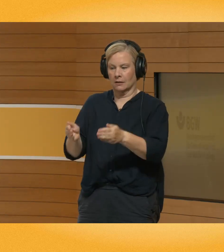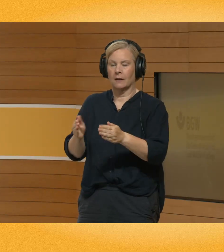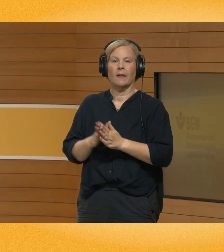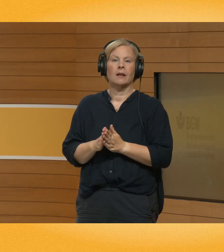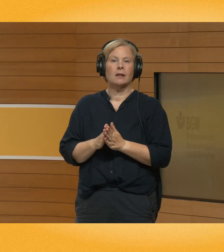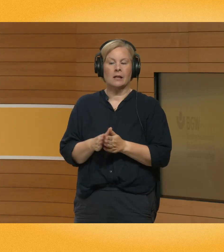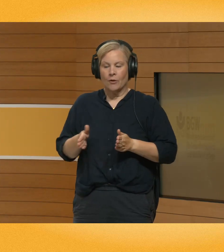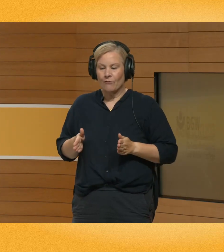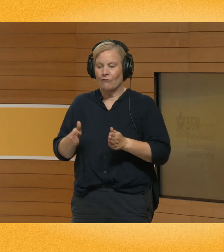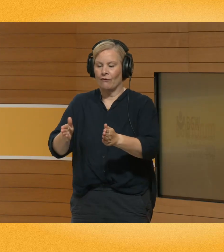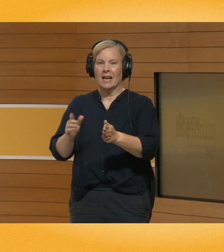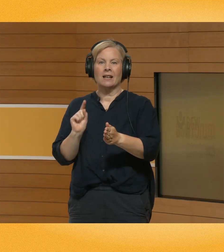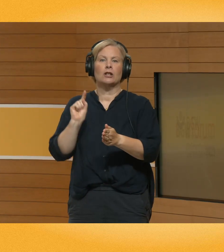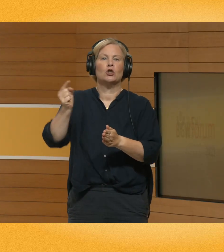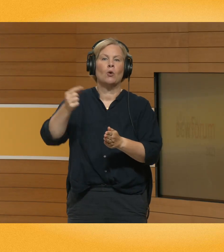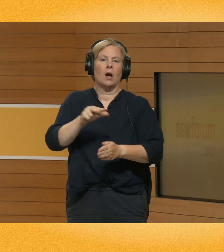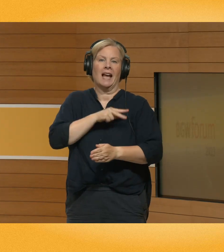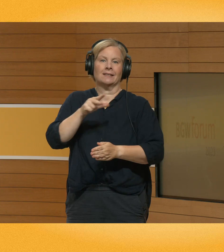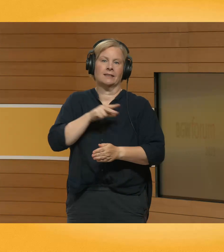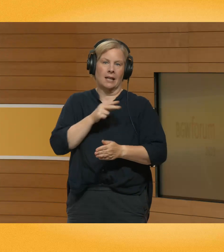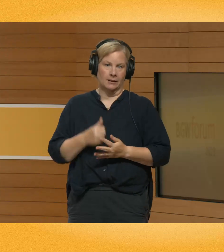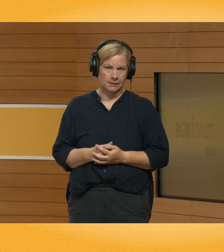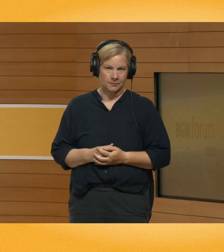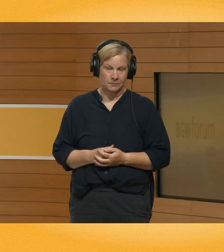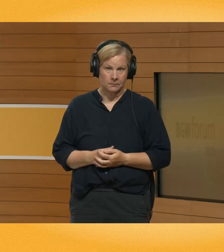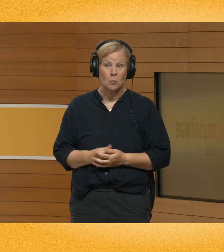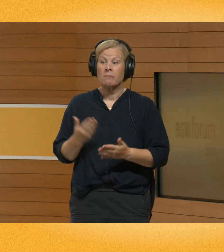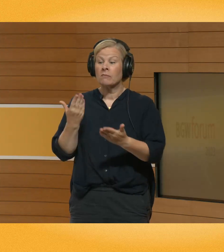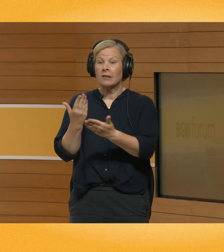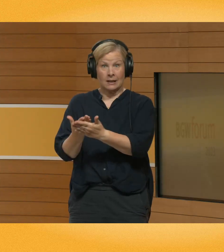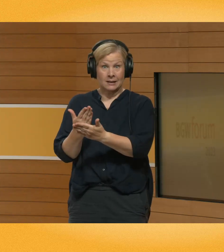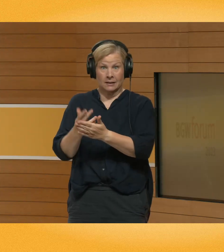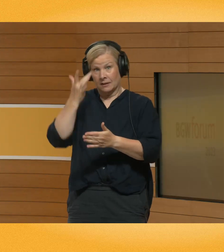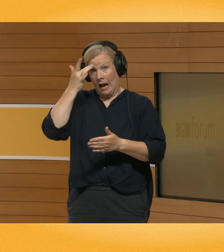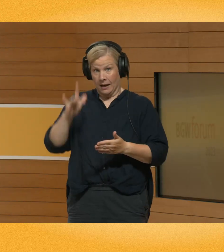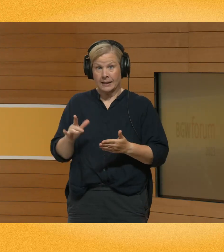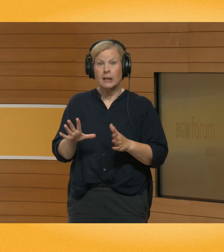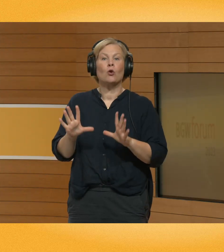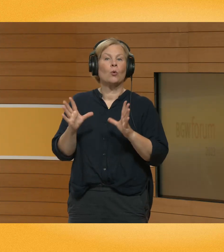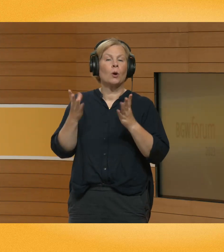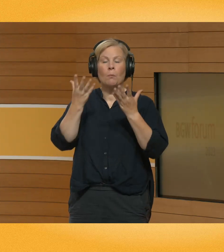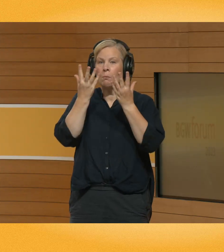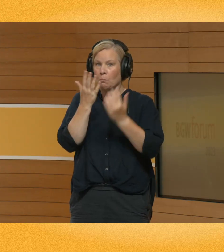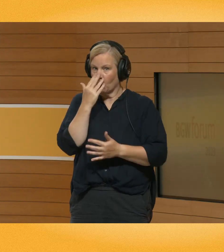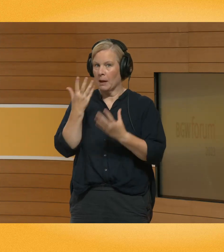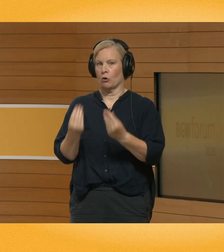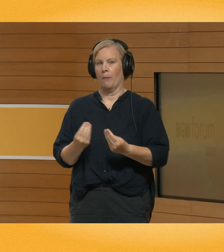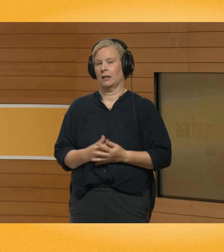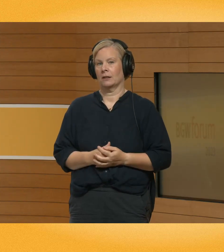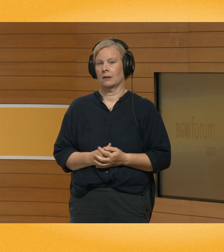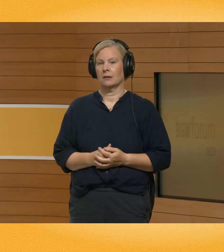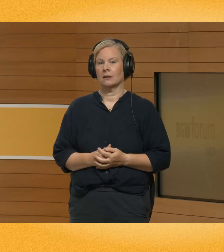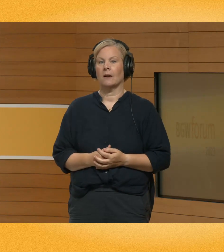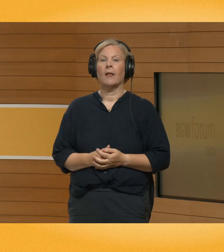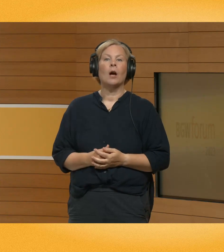pathway accreditation, which will hopefully lead to magnet accreditation in the future. I think short-term